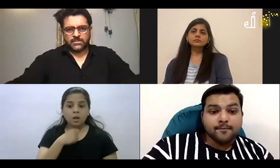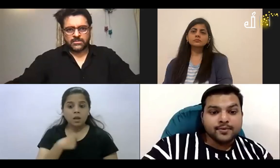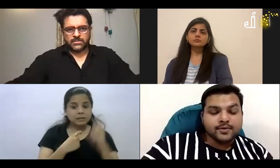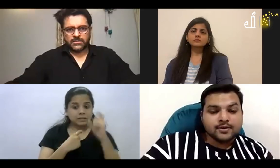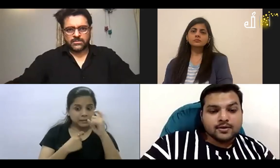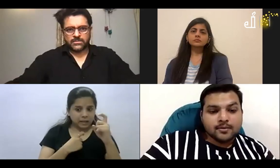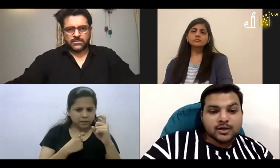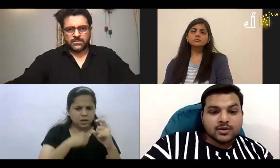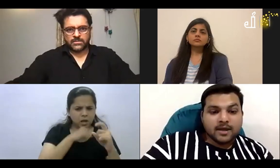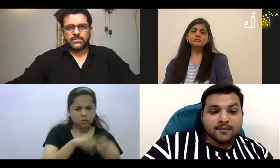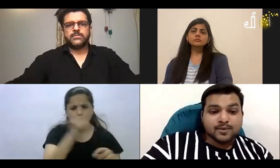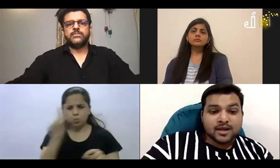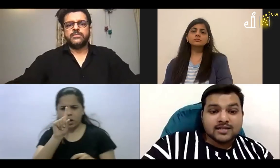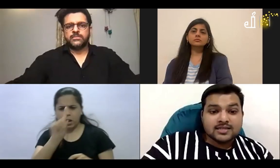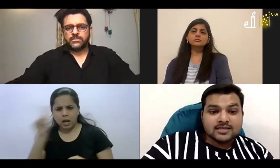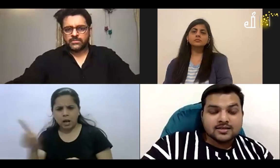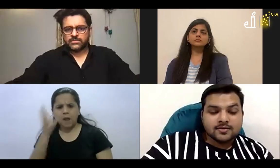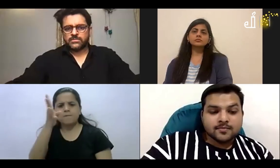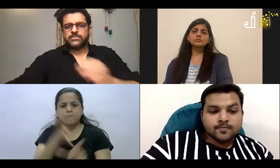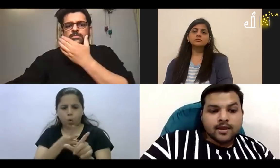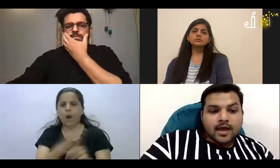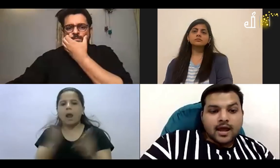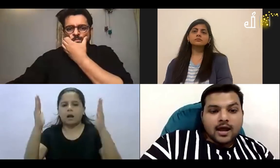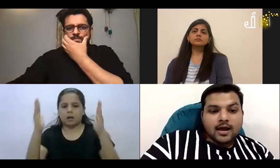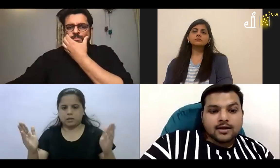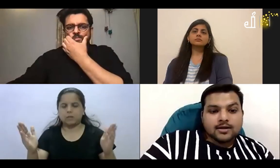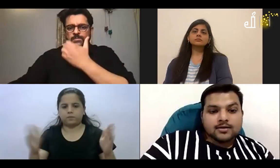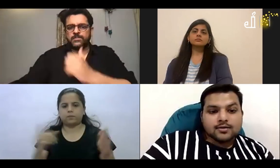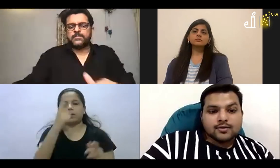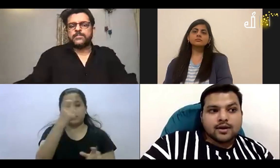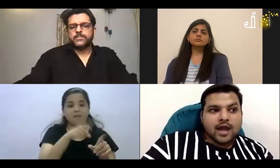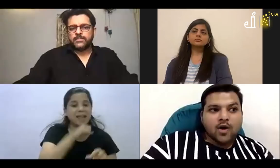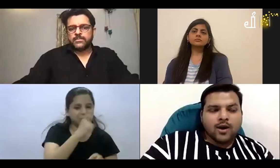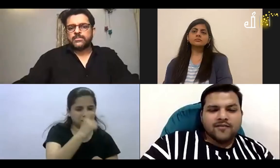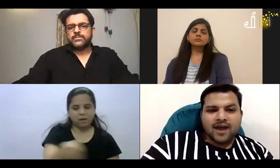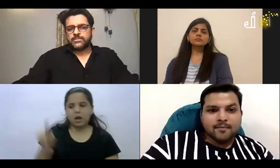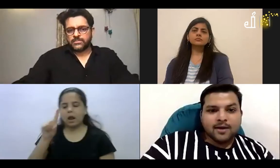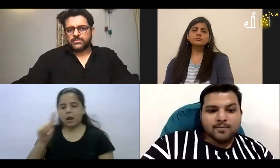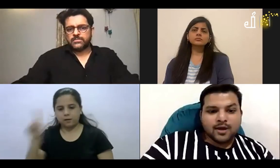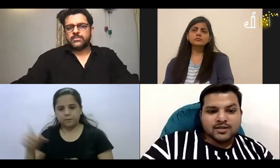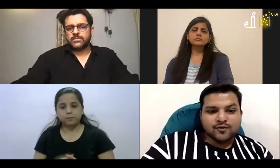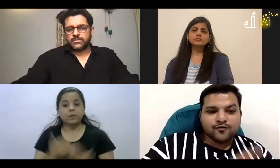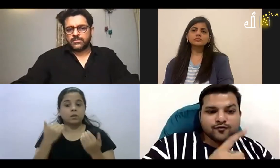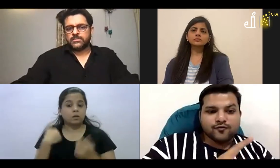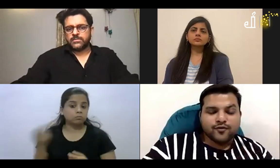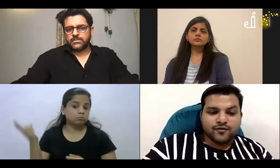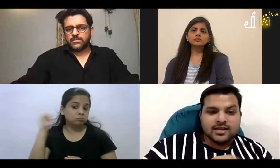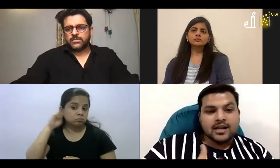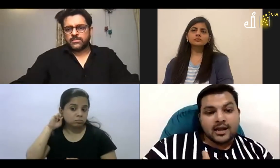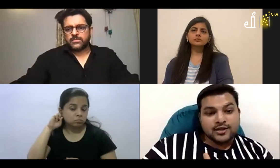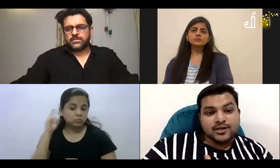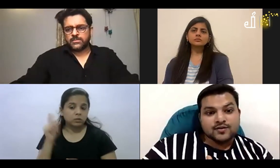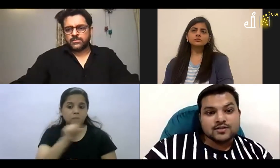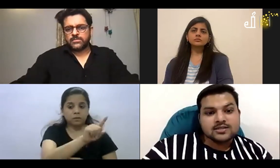gap between my implants, and now I've had my implants for 15